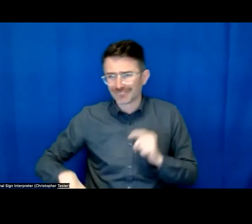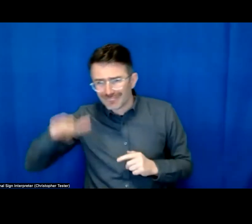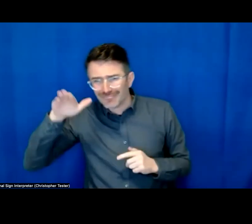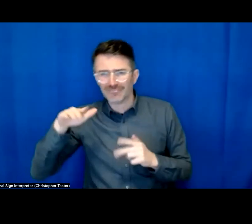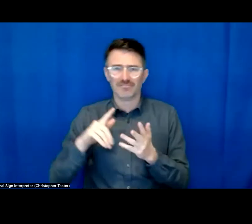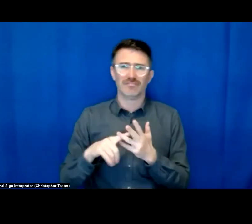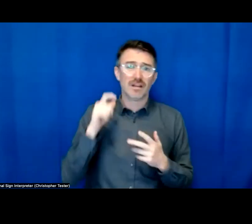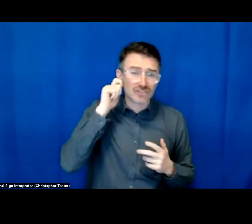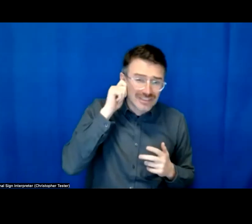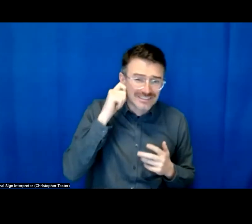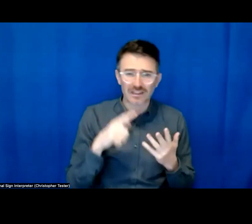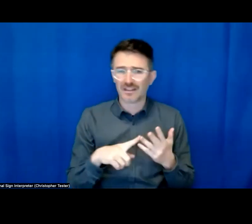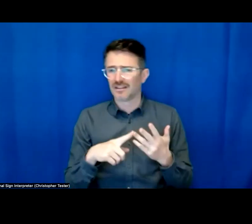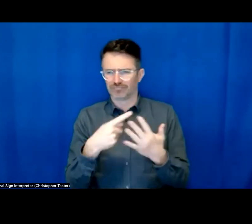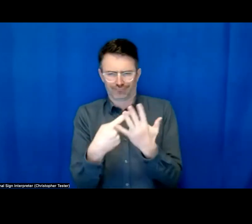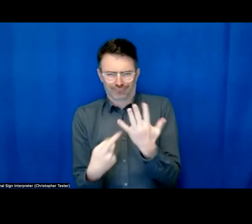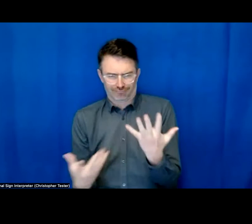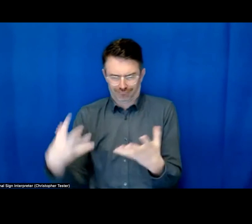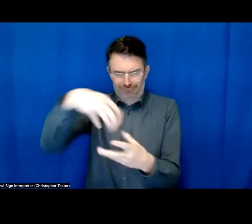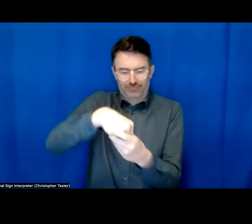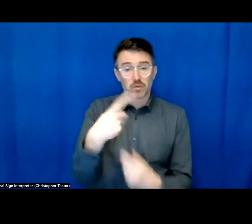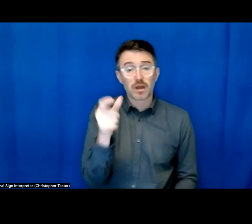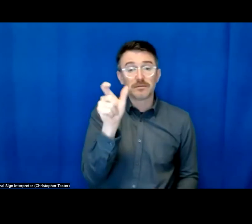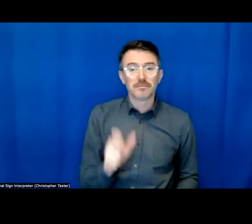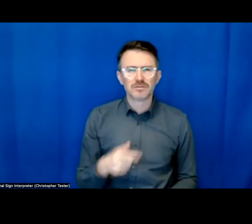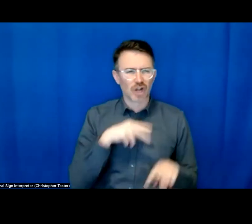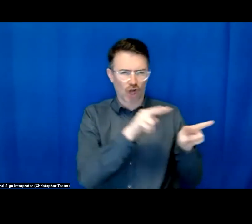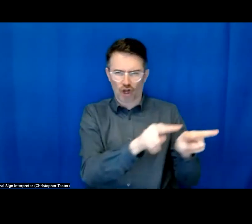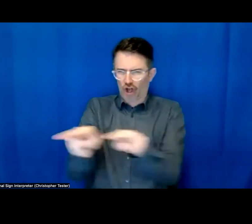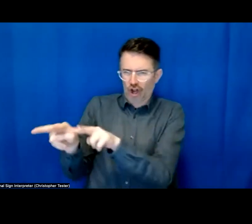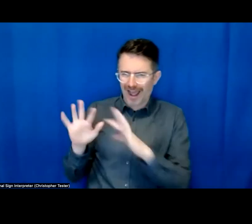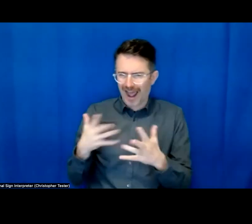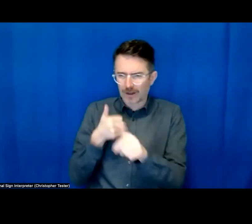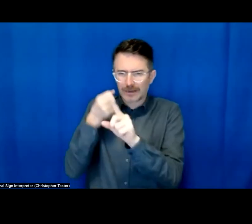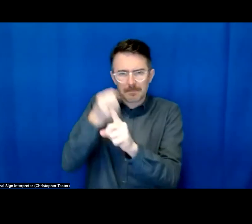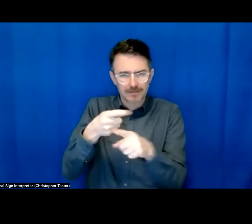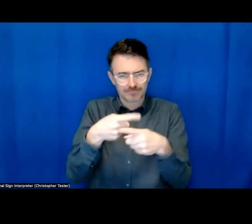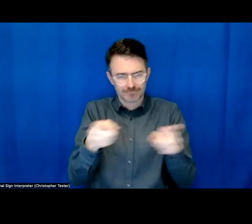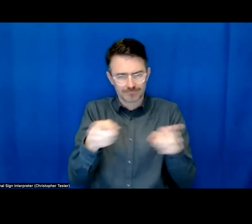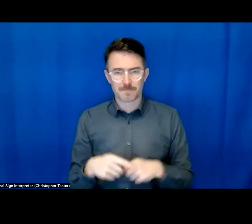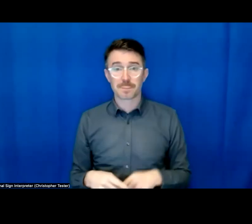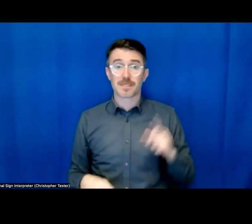Rights Advocacy Fund, are among the only grantmakers dedicated to funding organizations of